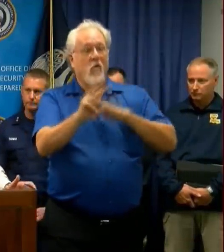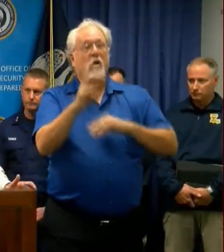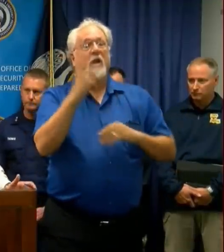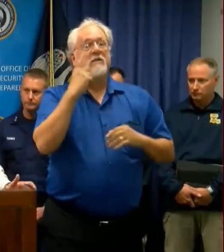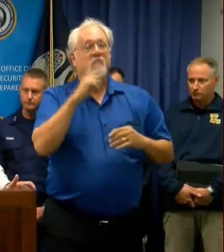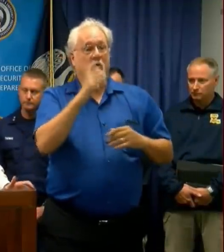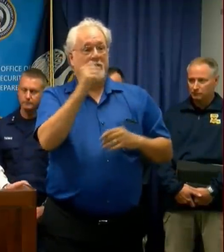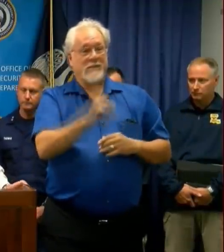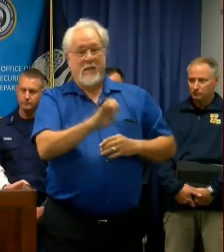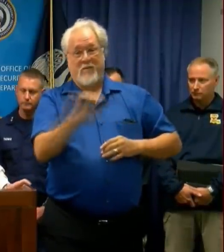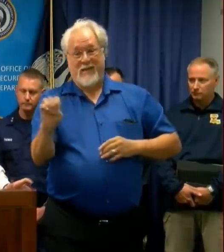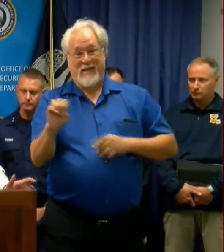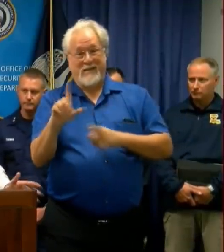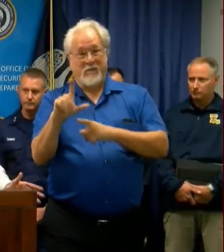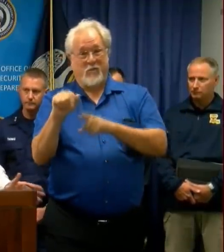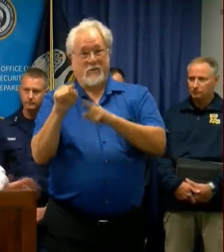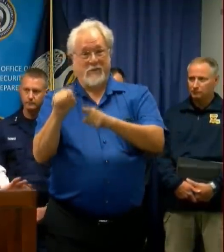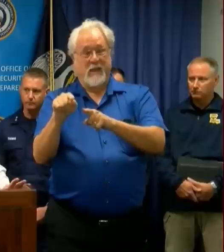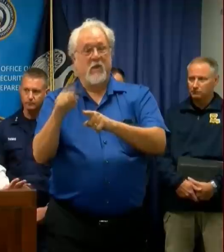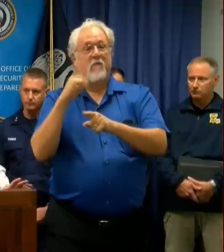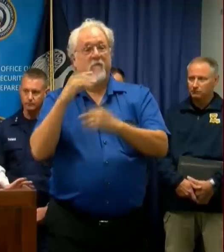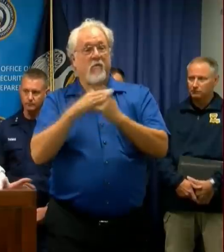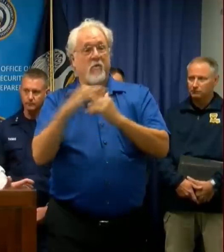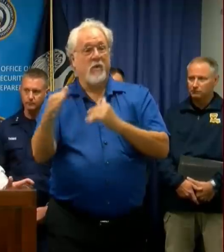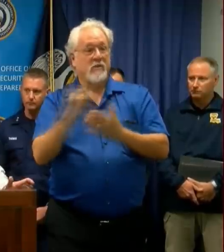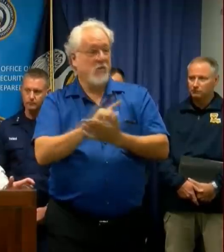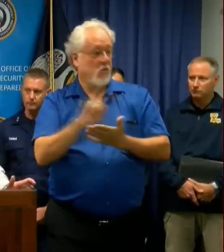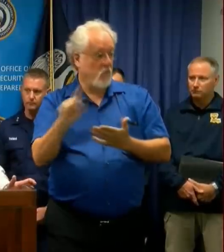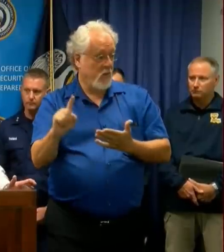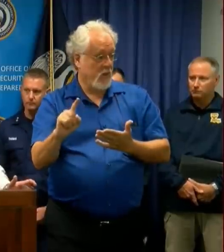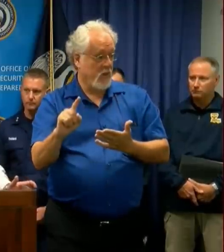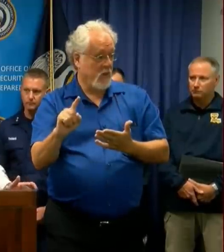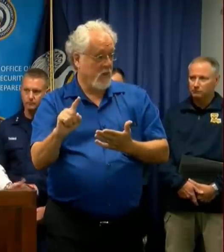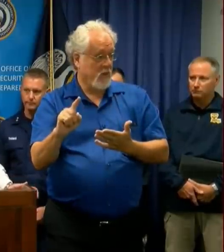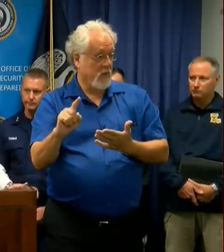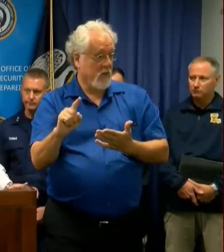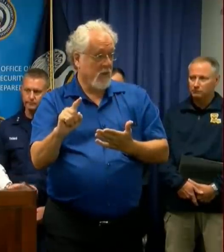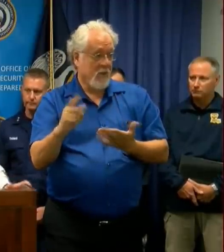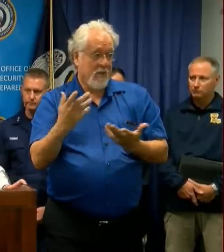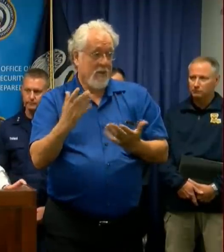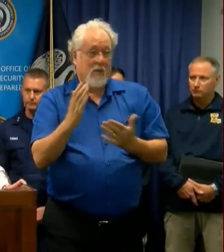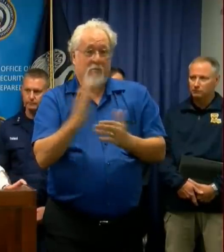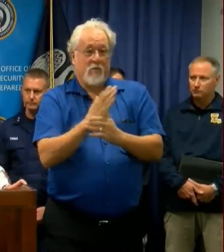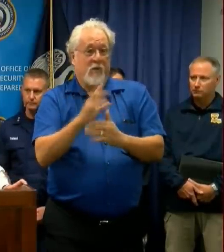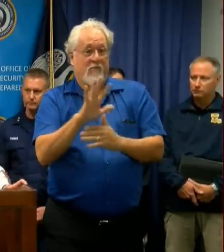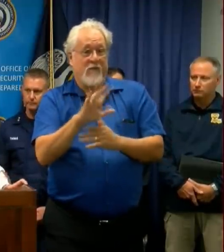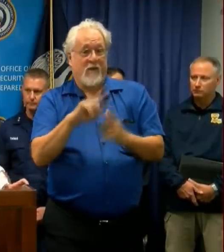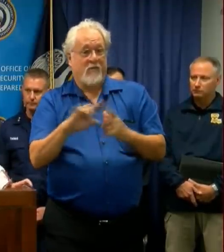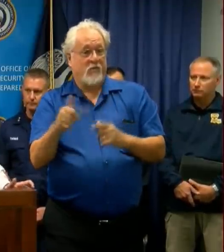for southeast Louisiana for the rest of the week is a total of somewhere between